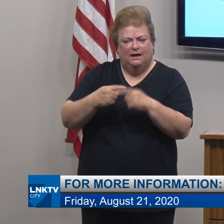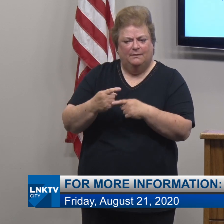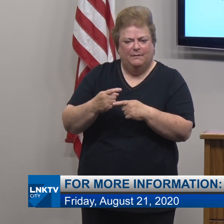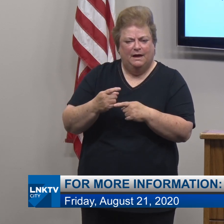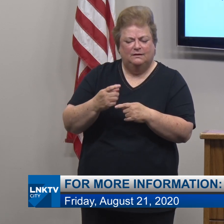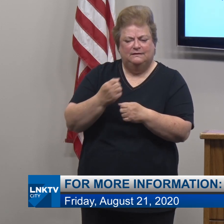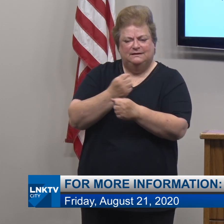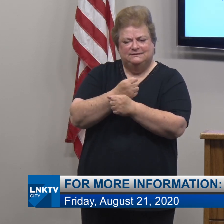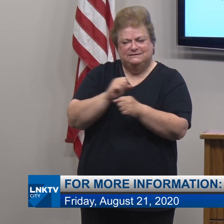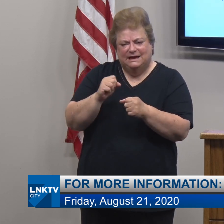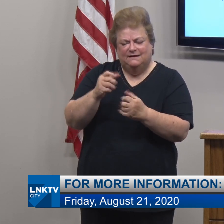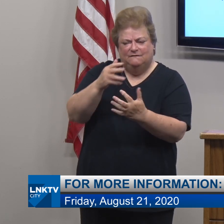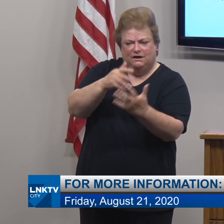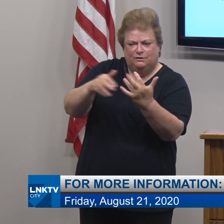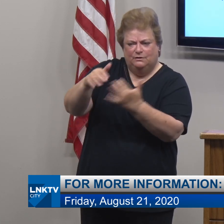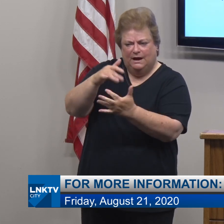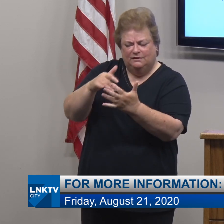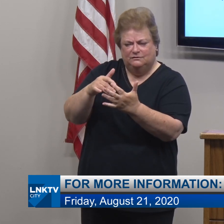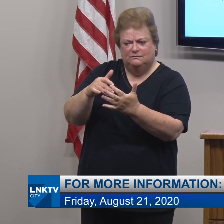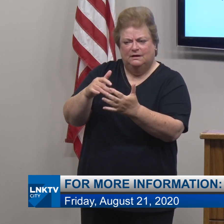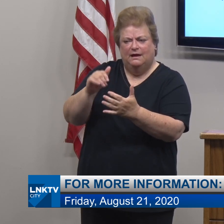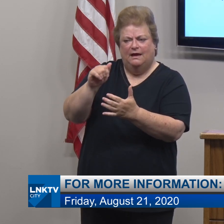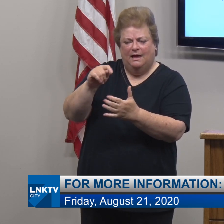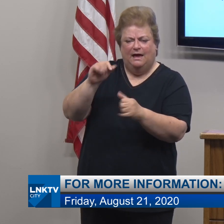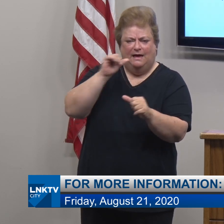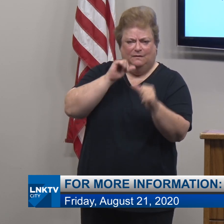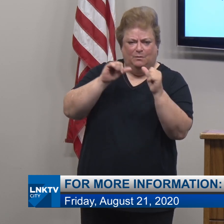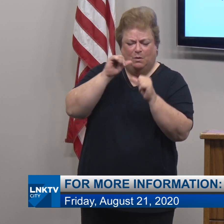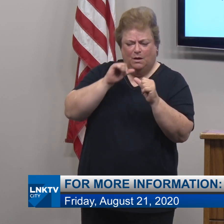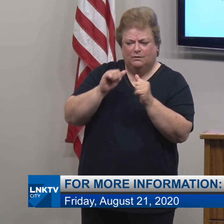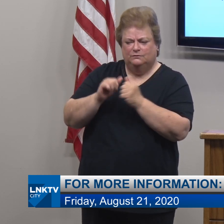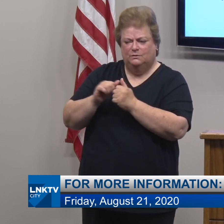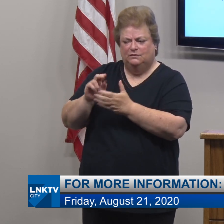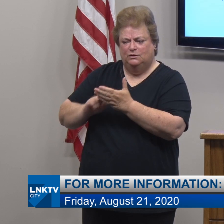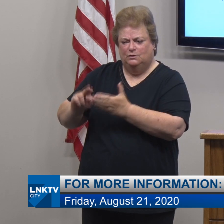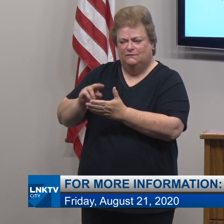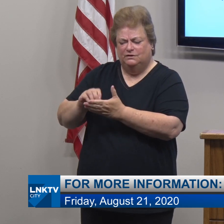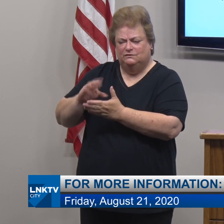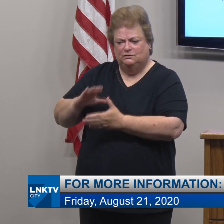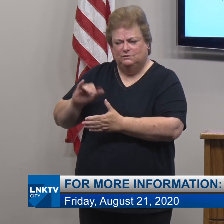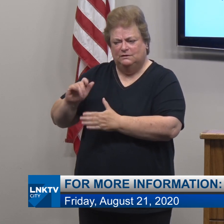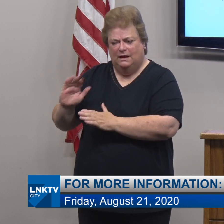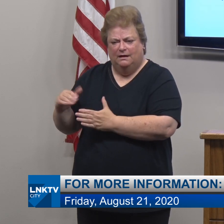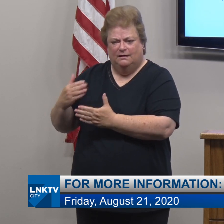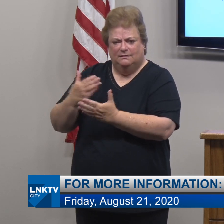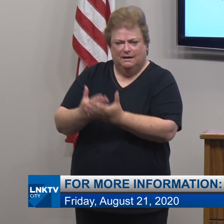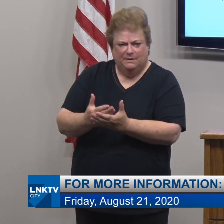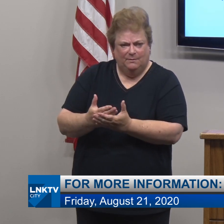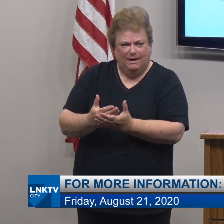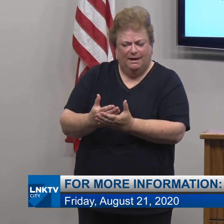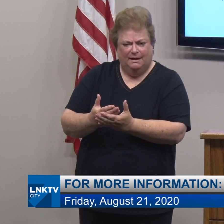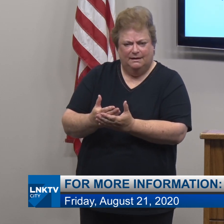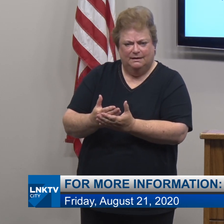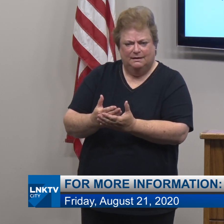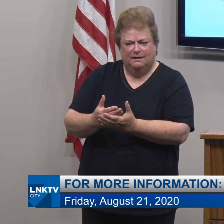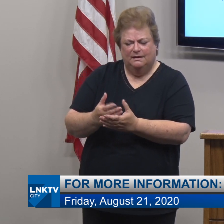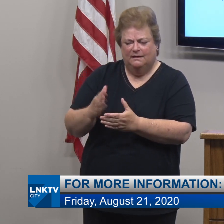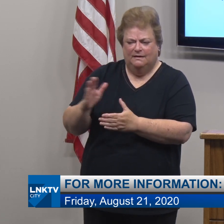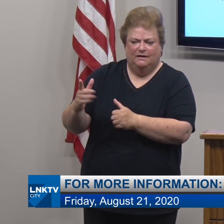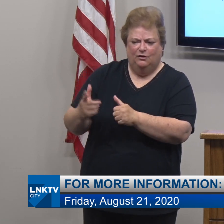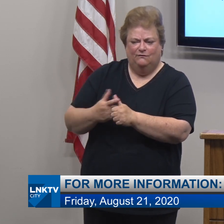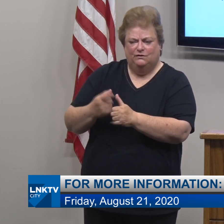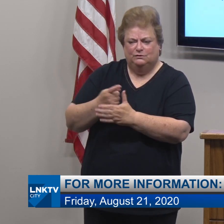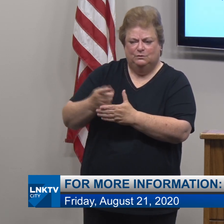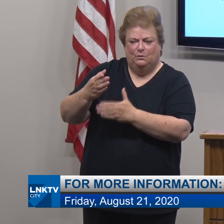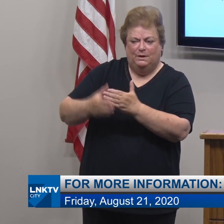at bars to the university students who, you know, have now kind of entering one of their first weekends